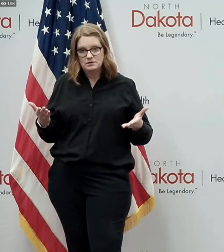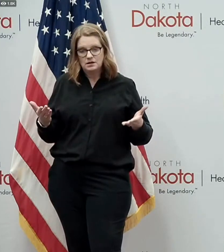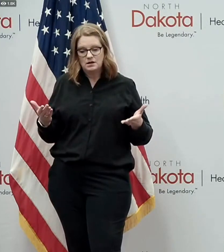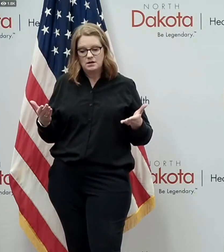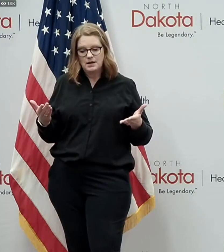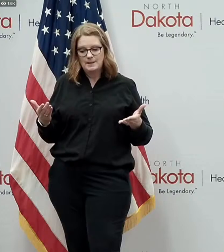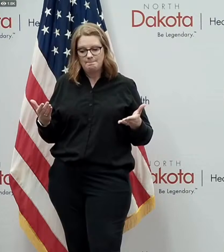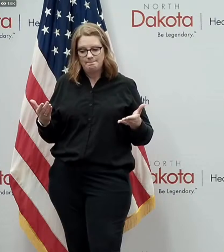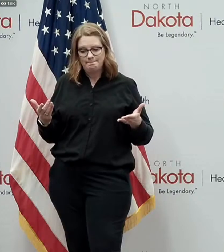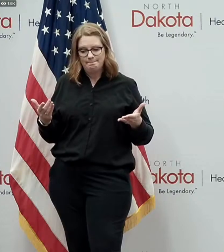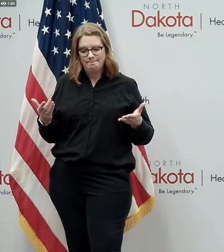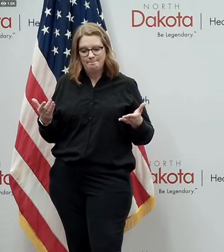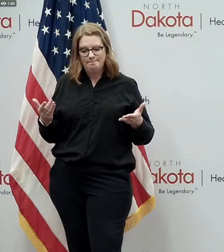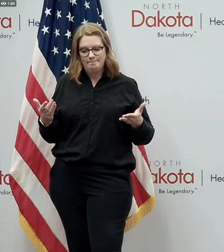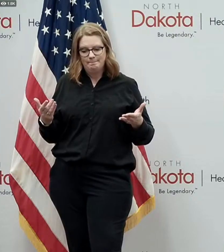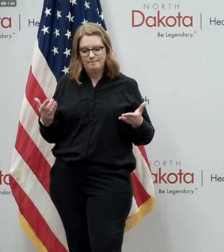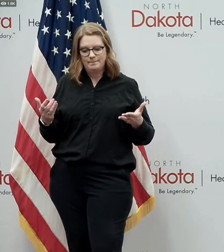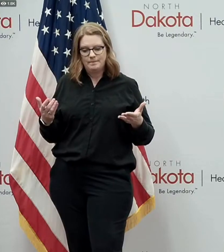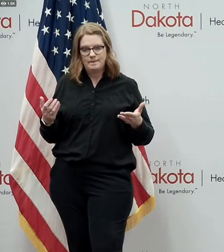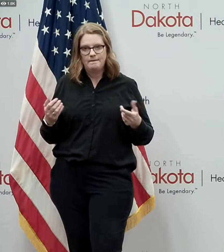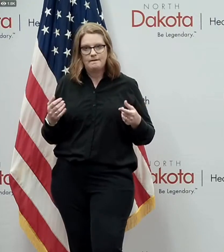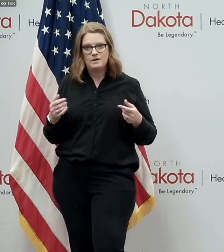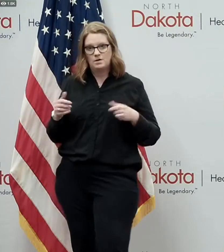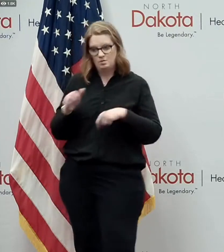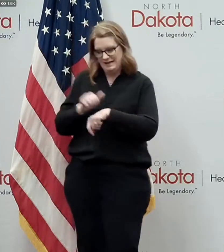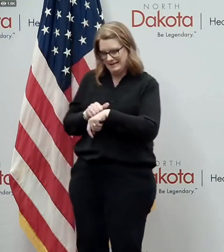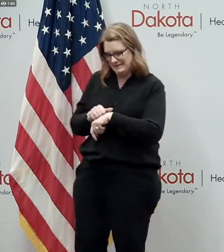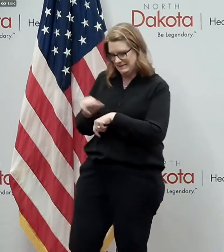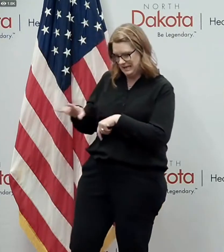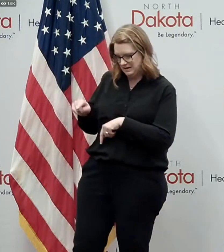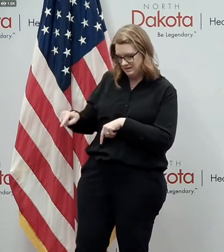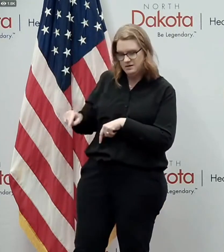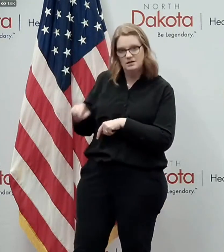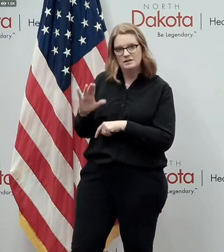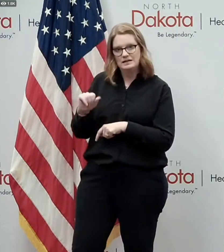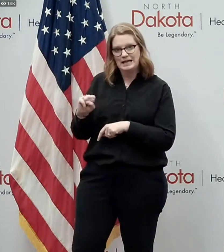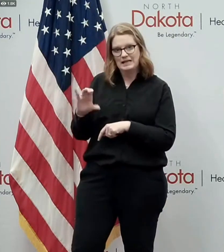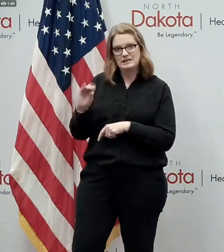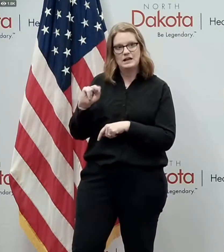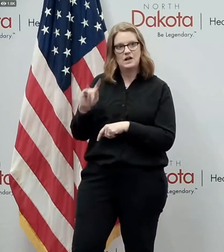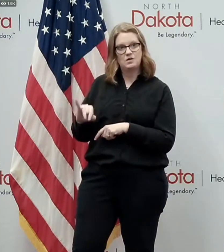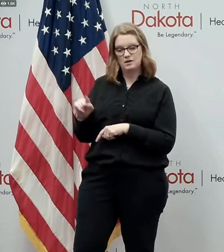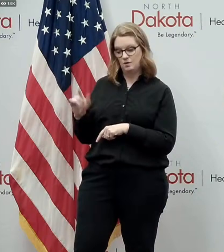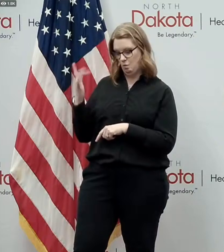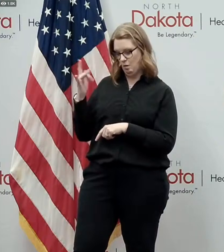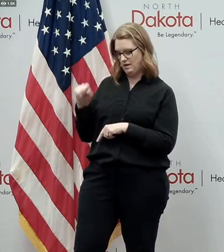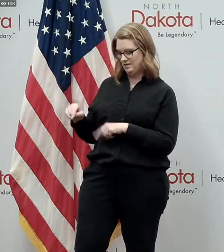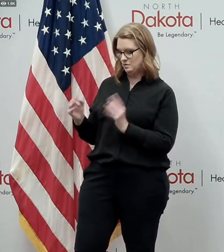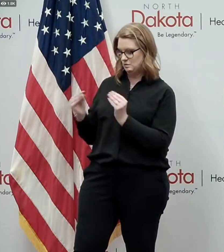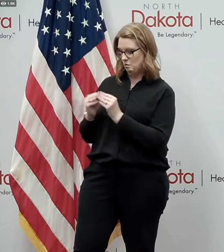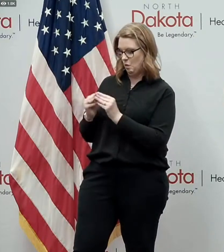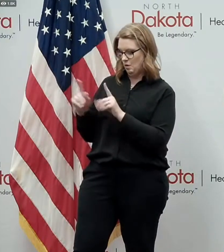this battle, to Cass County, because that was where we had more testing and more